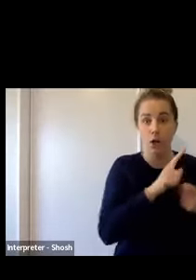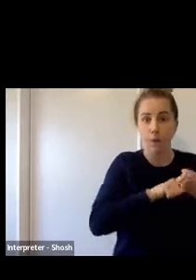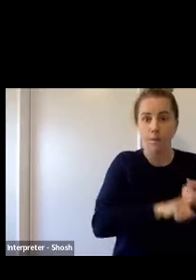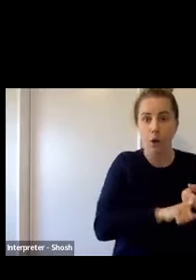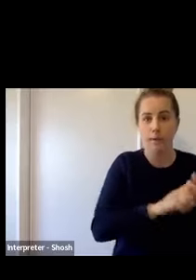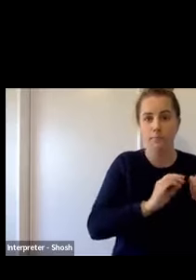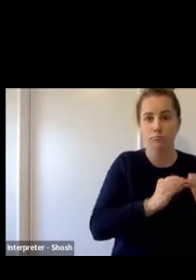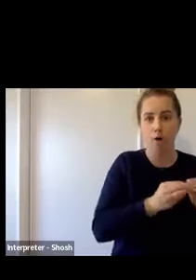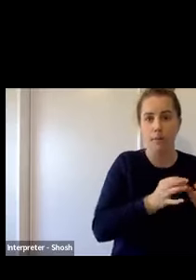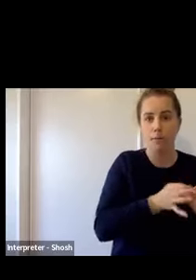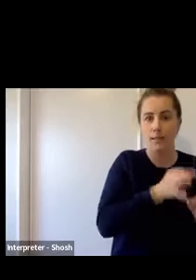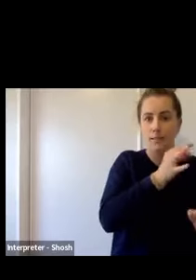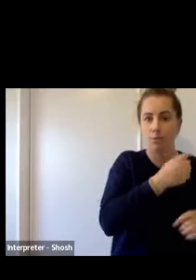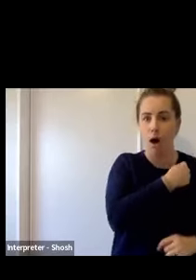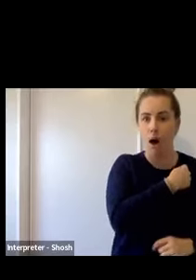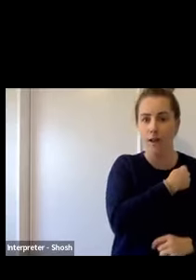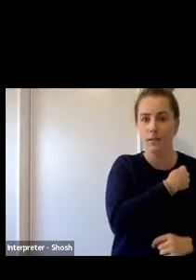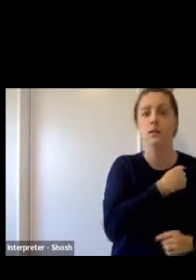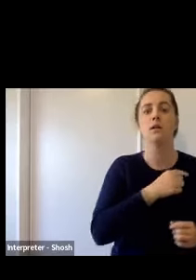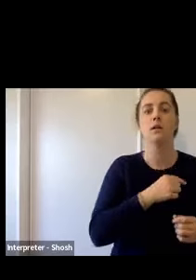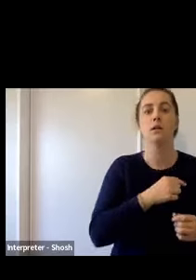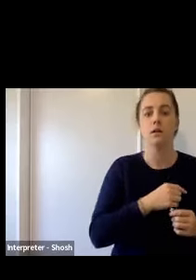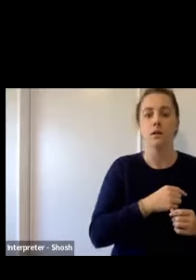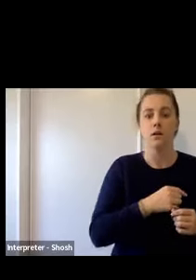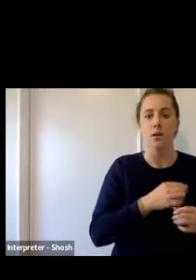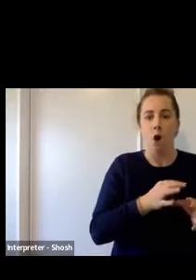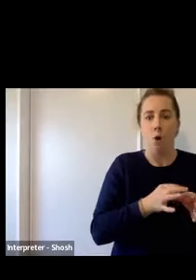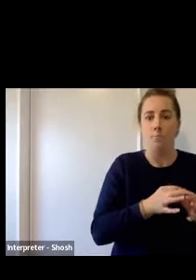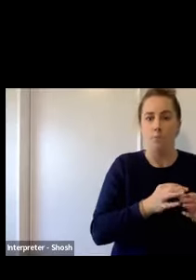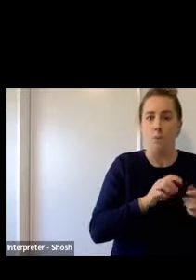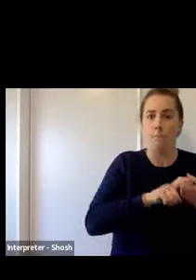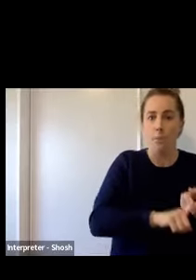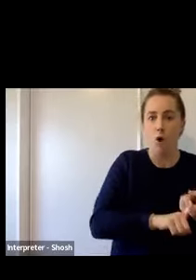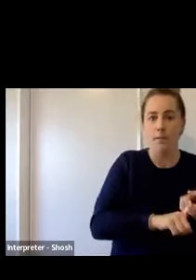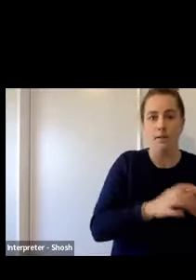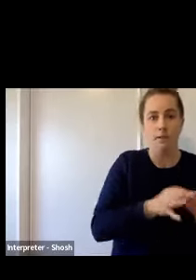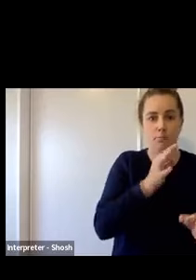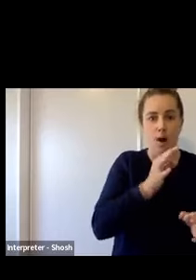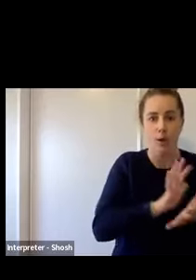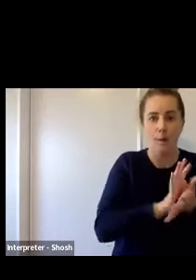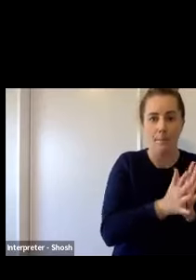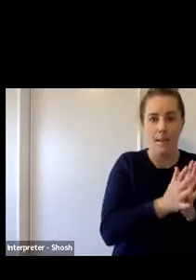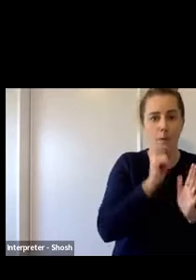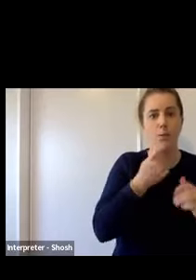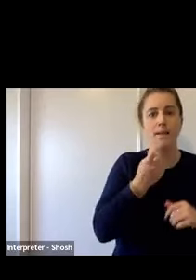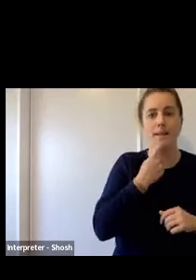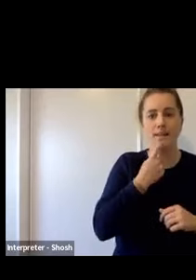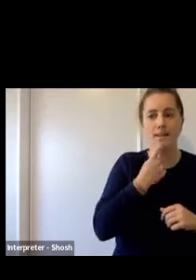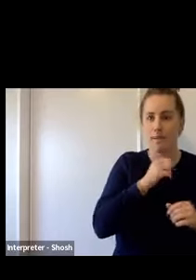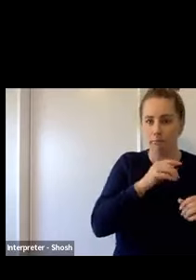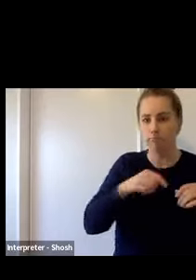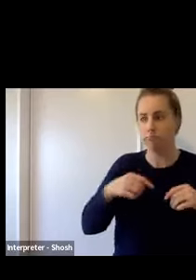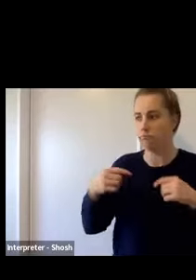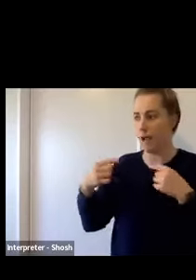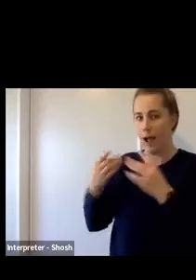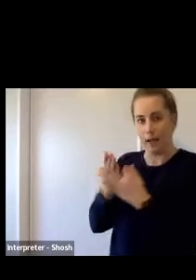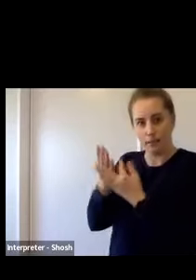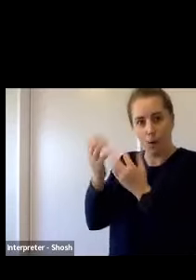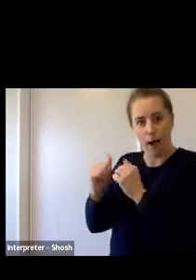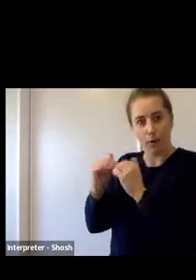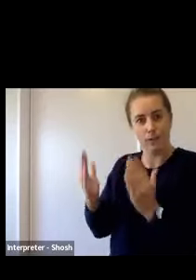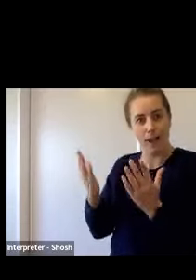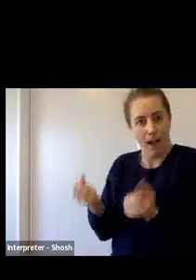mobility, of a permanent mobility challenge like a spinal impairment, will be much easier. Now, we believe that